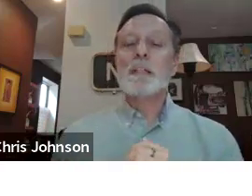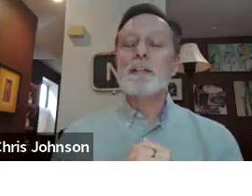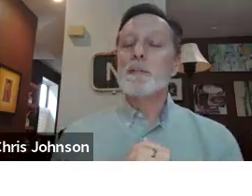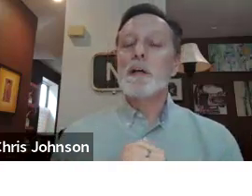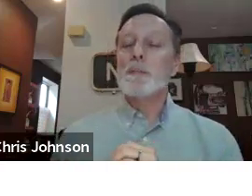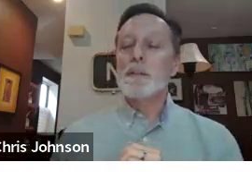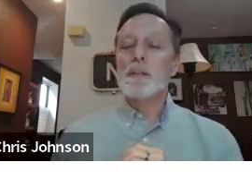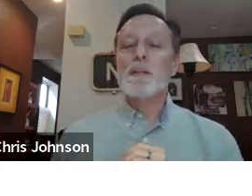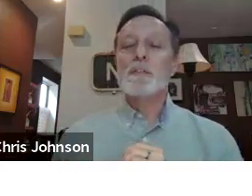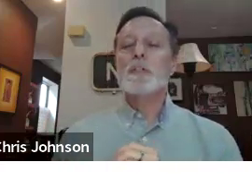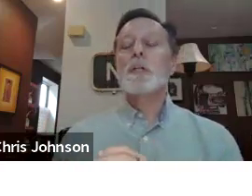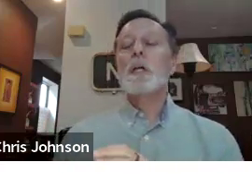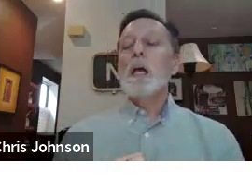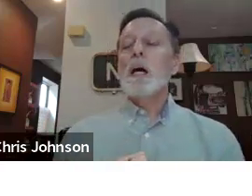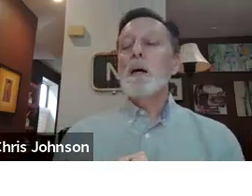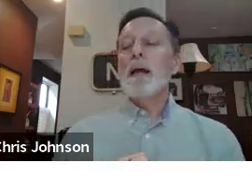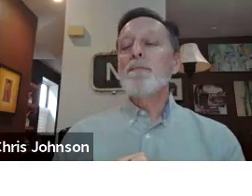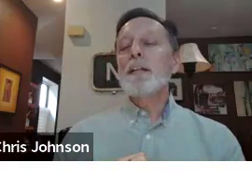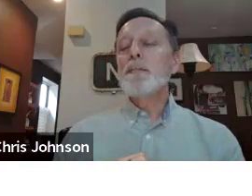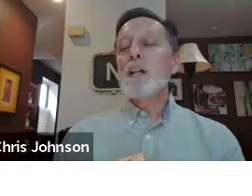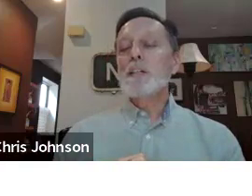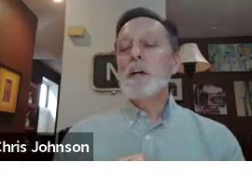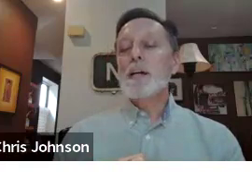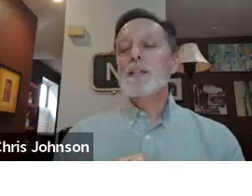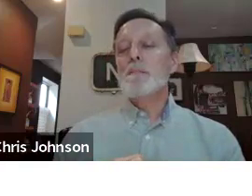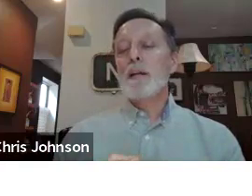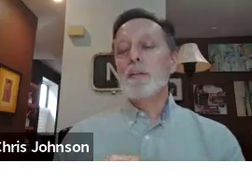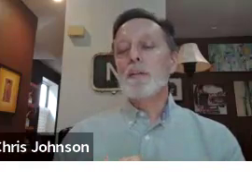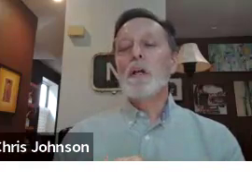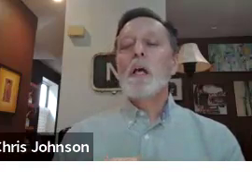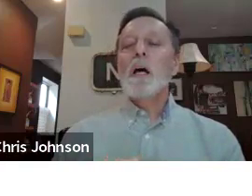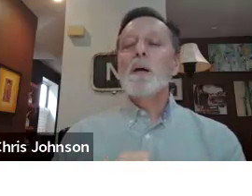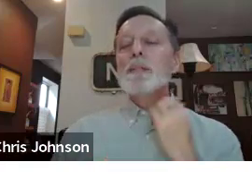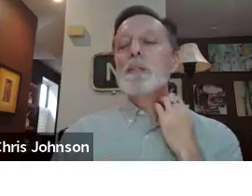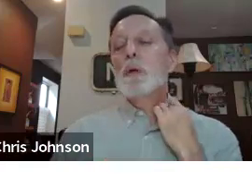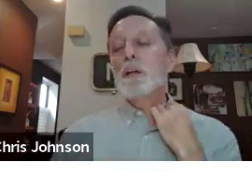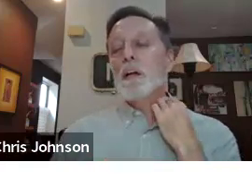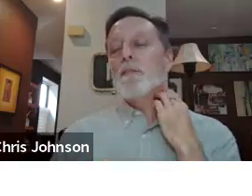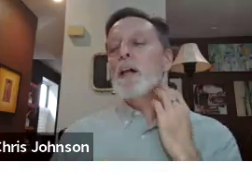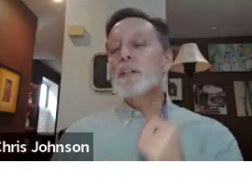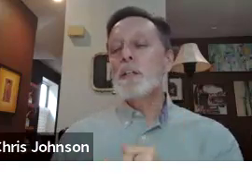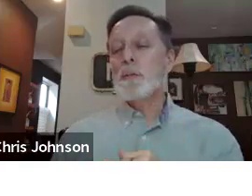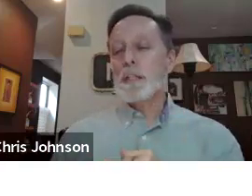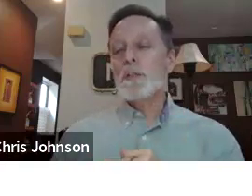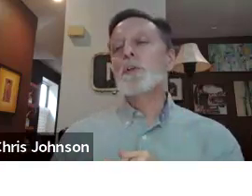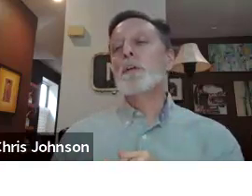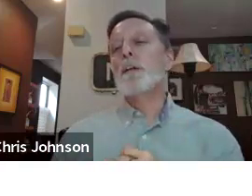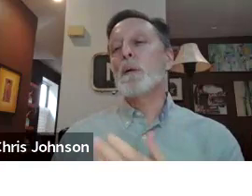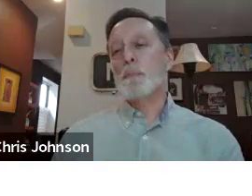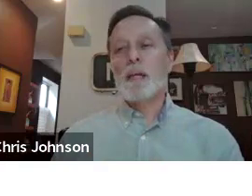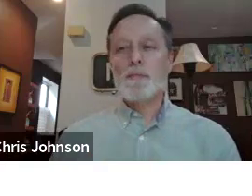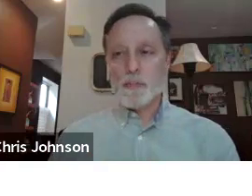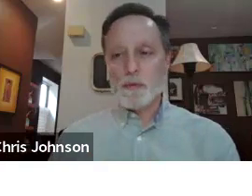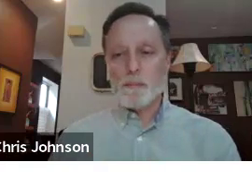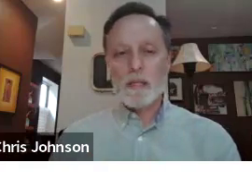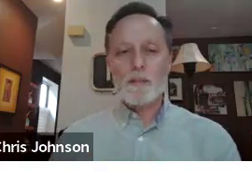liquor and you would need liquor liability coverage. And finally, volunteer accident medical. This is where a volunteer is injured and